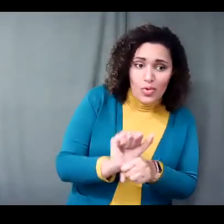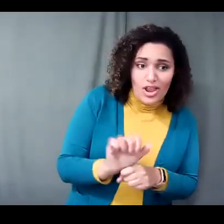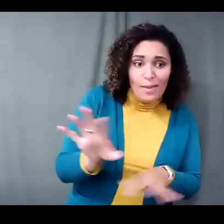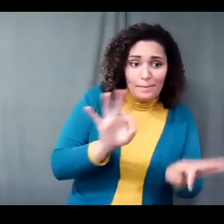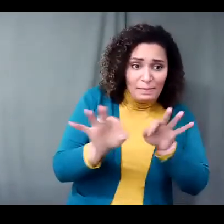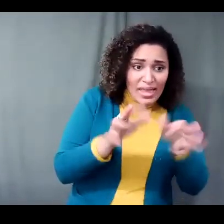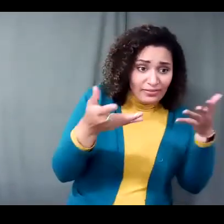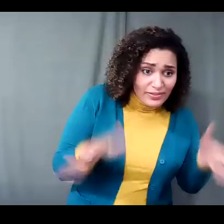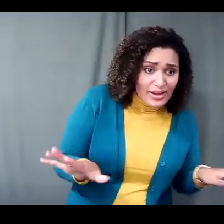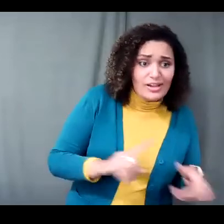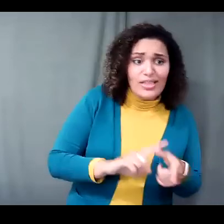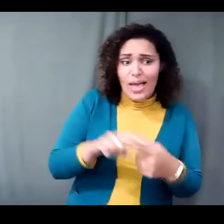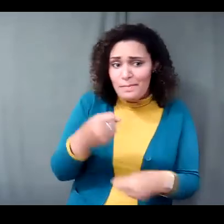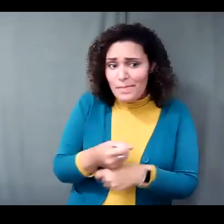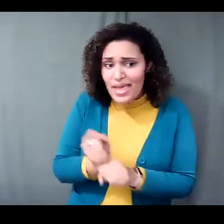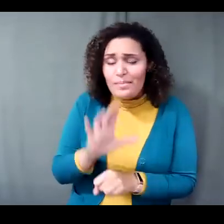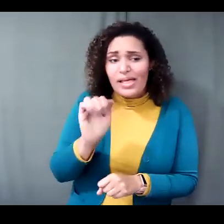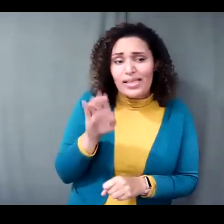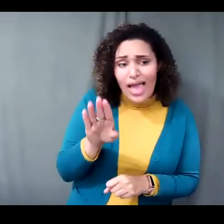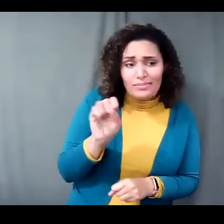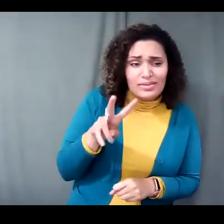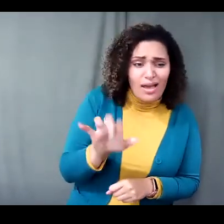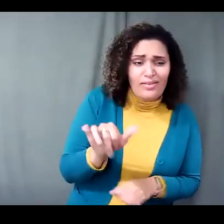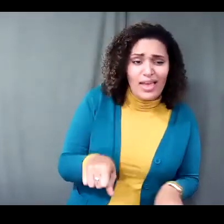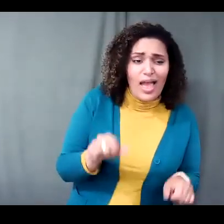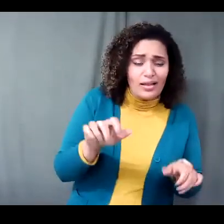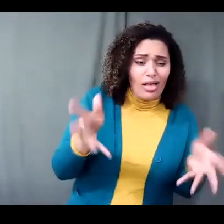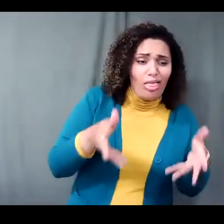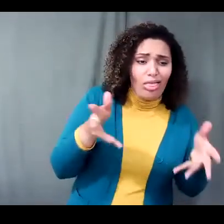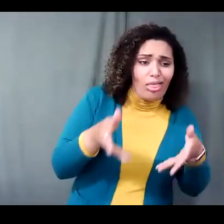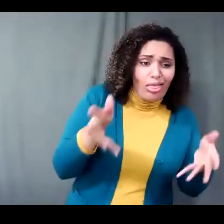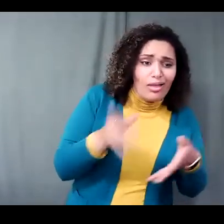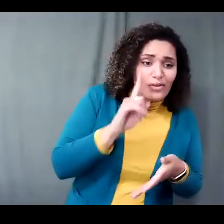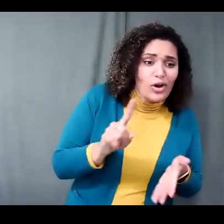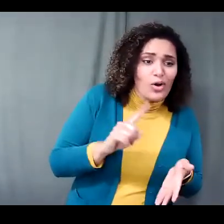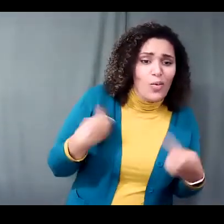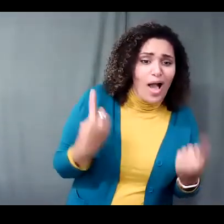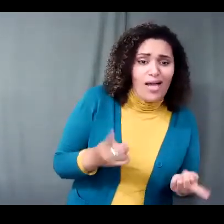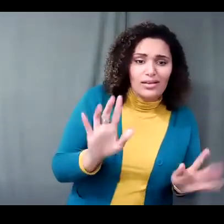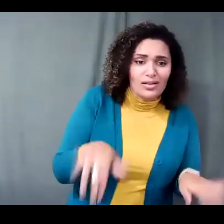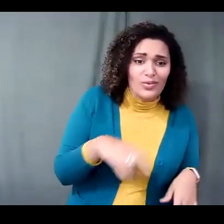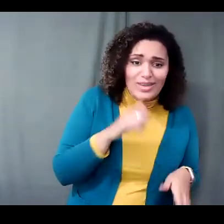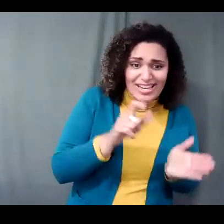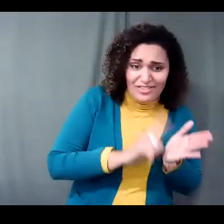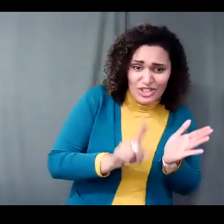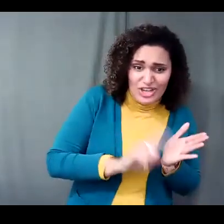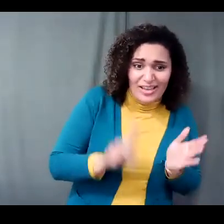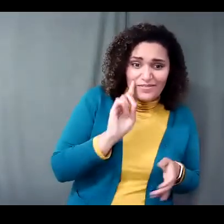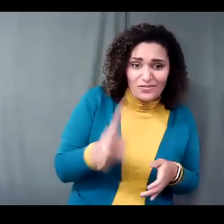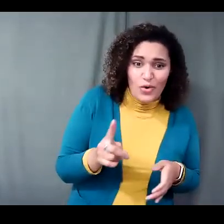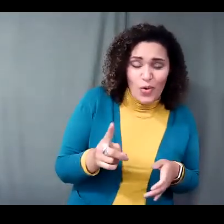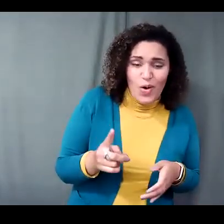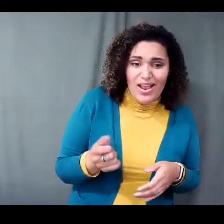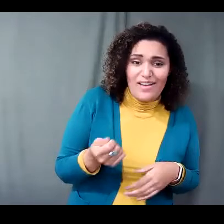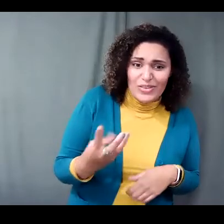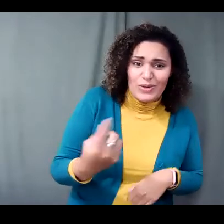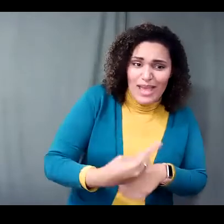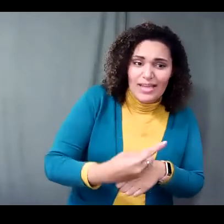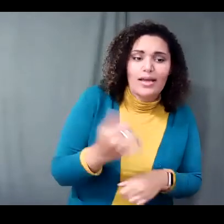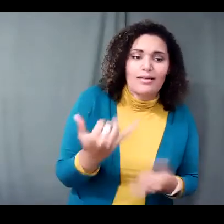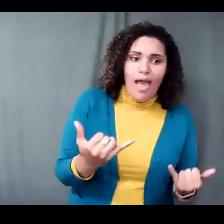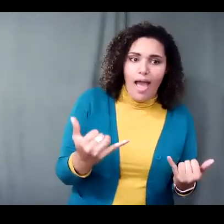wine, and we were like, oh, but the cab stuff can hang forever. We didn't even check it for probably days at a time. I mean, now we